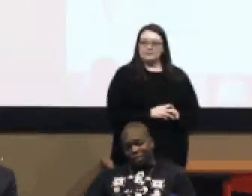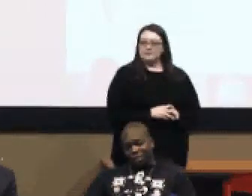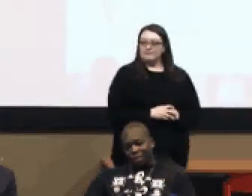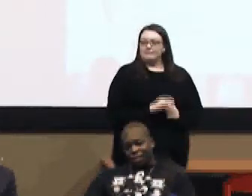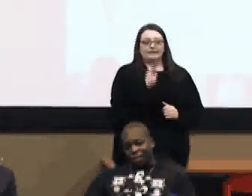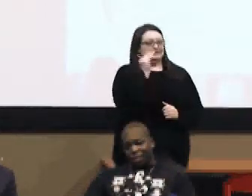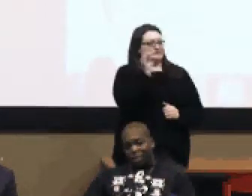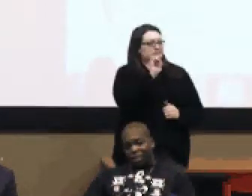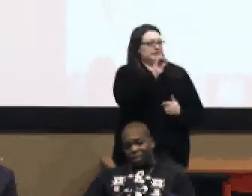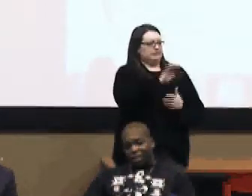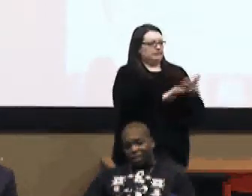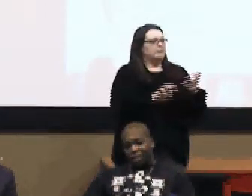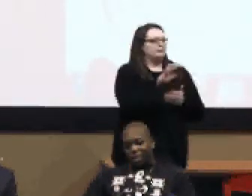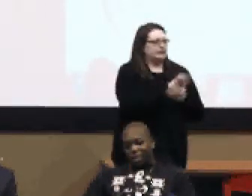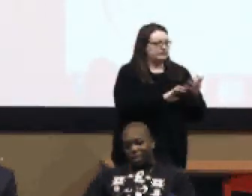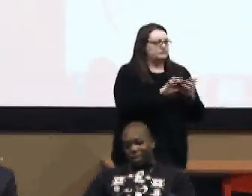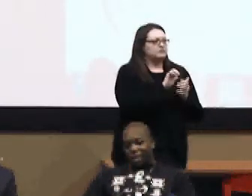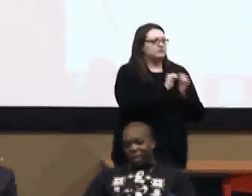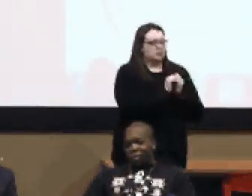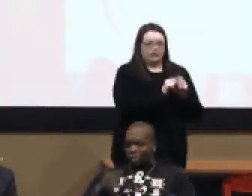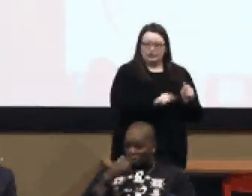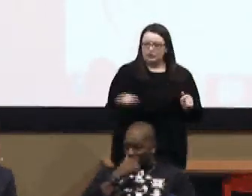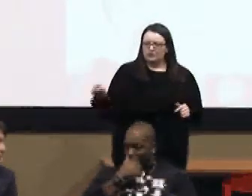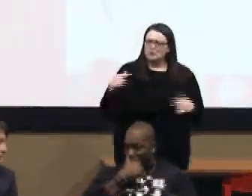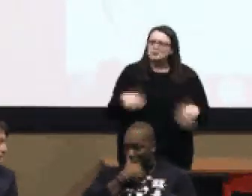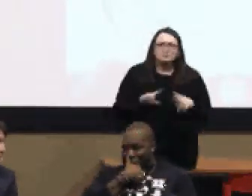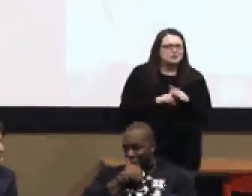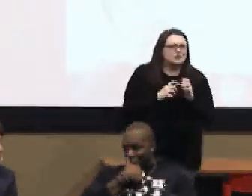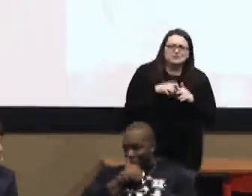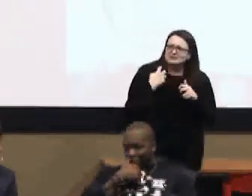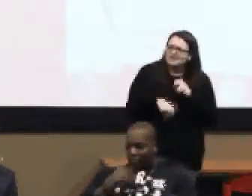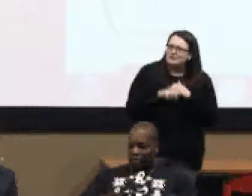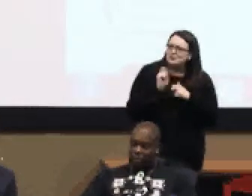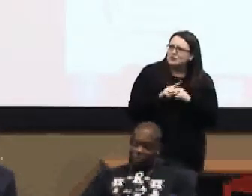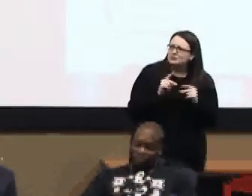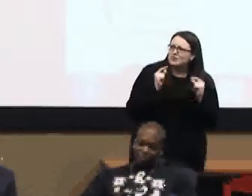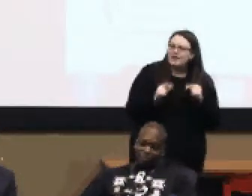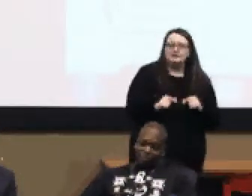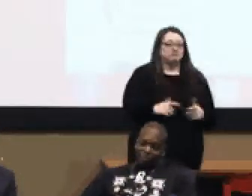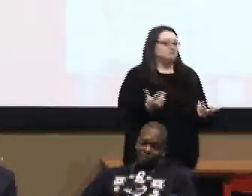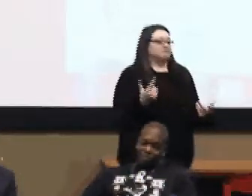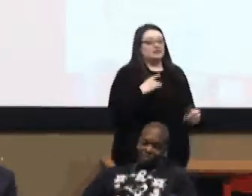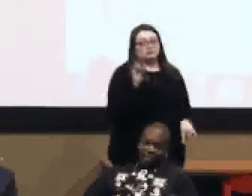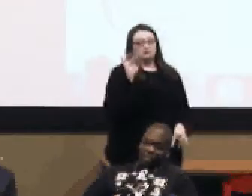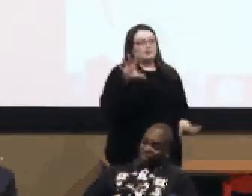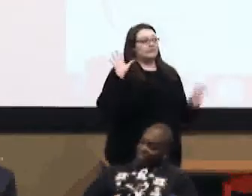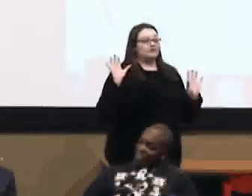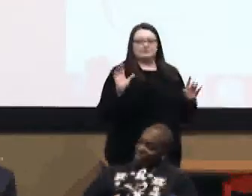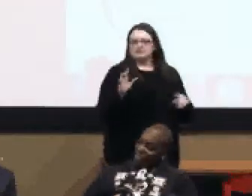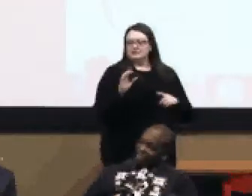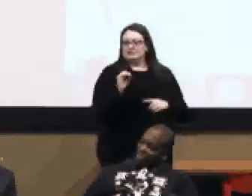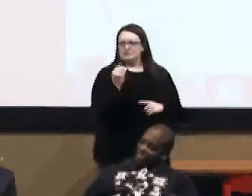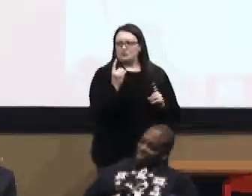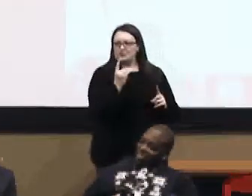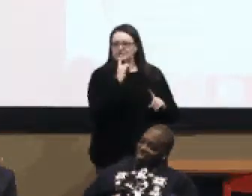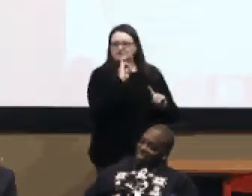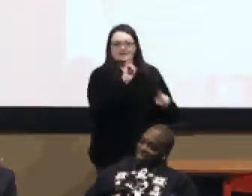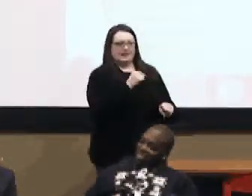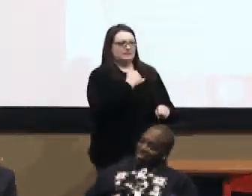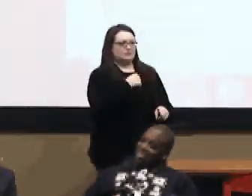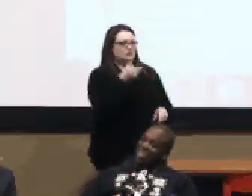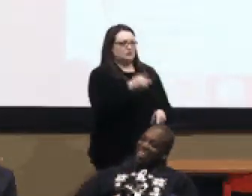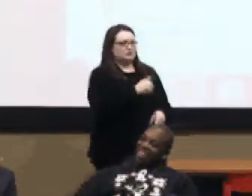Because it seems like they kind of intermix with you all. So. Yeah, you start with the hard one right away. I'm just going to drop it on you. So. No one's ever asked me to introduce myself, so it's